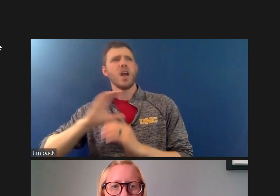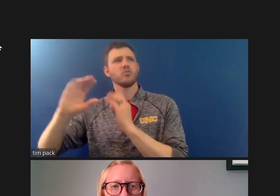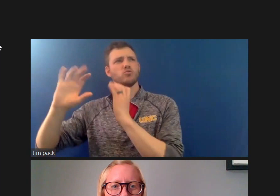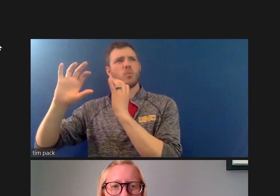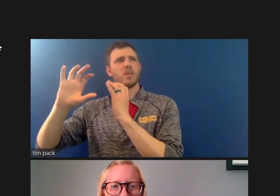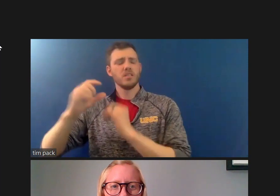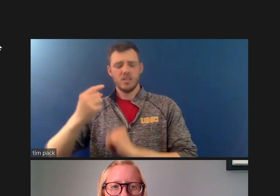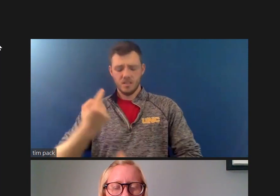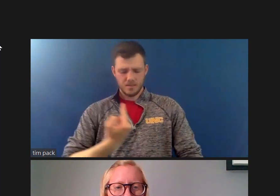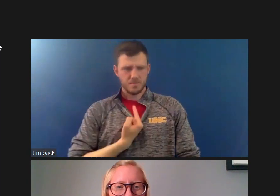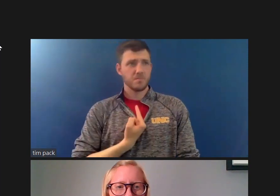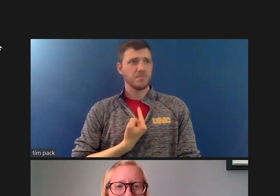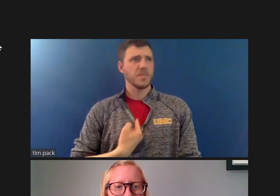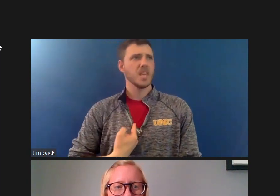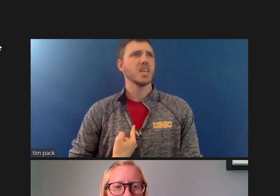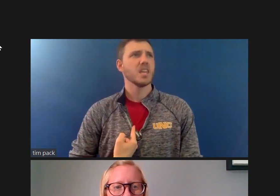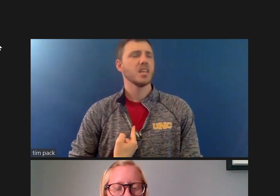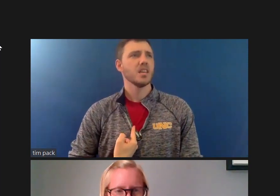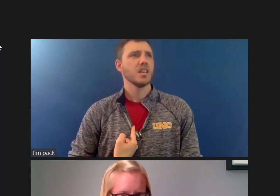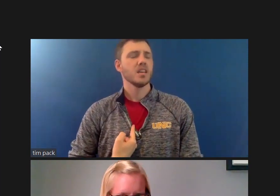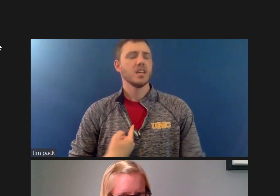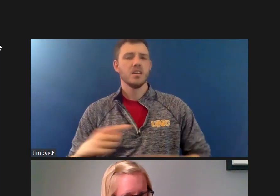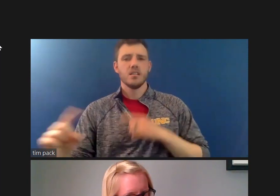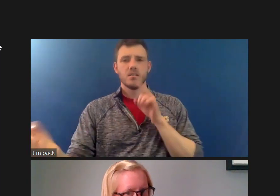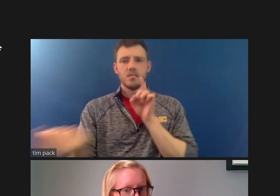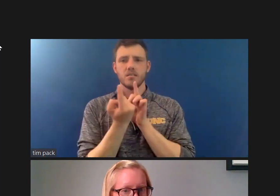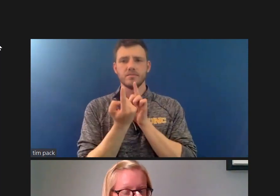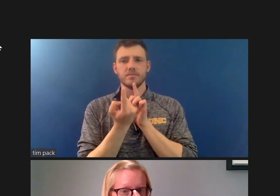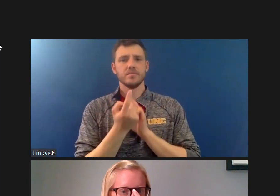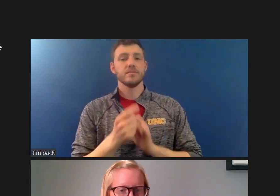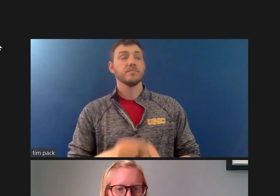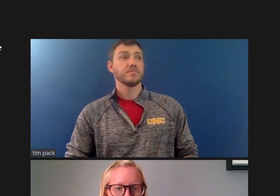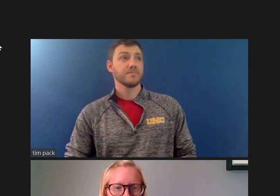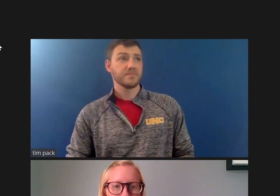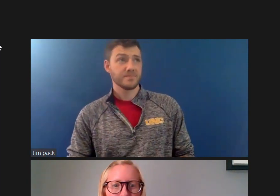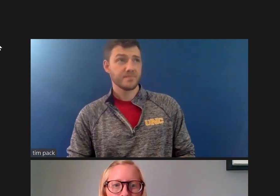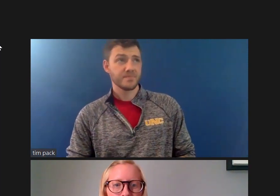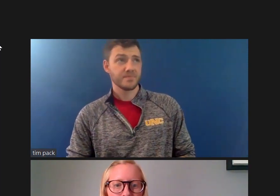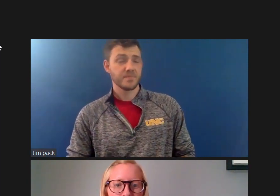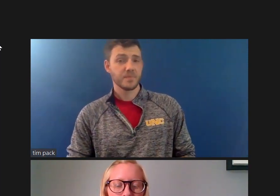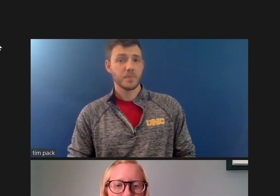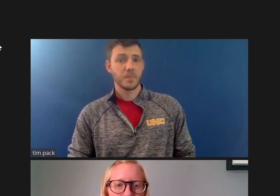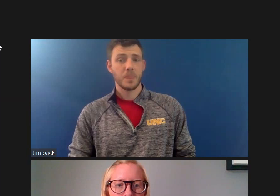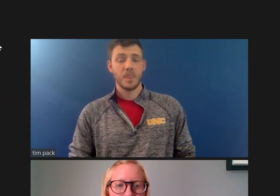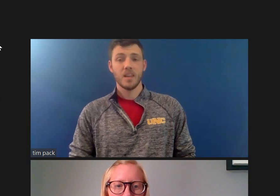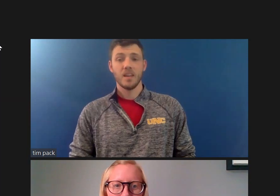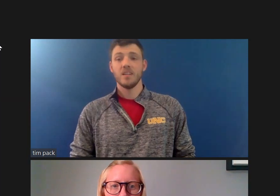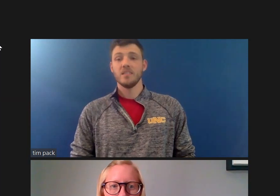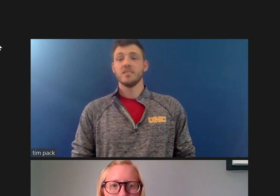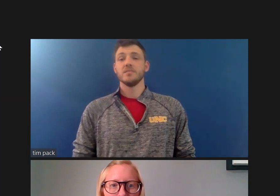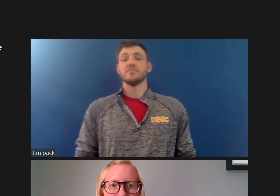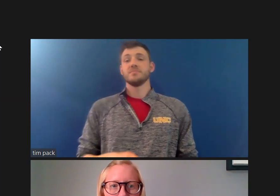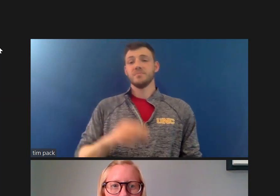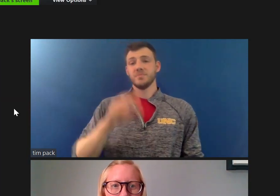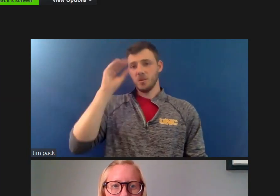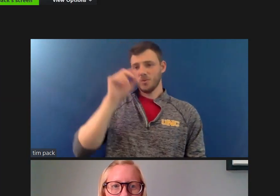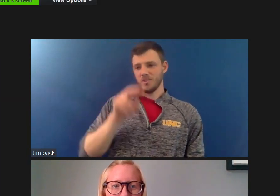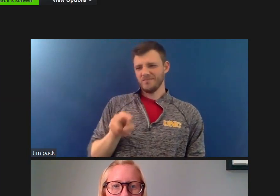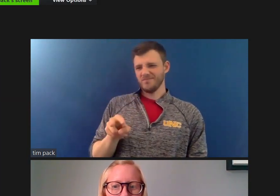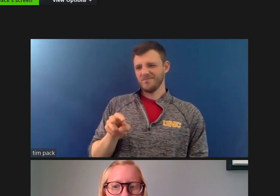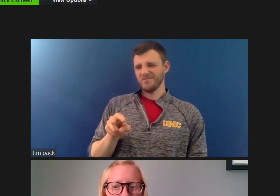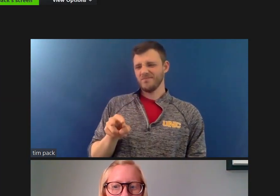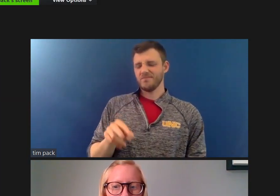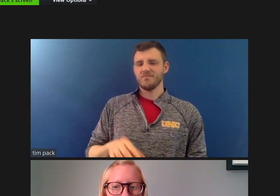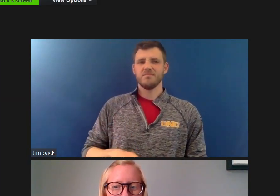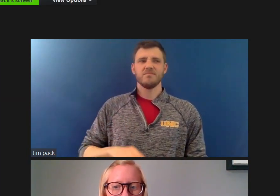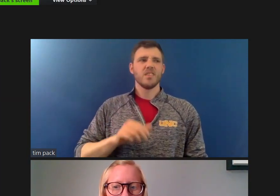did so. What he saw of the fair-haired boy with the creamy shell on his knees did not seem to satisfy him. He turned quickly,